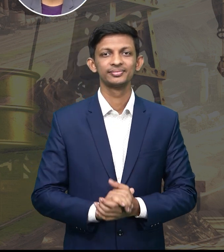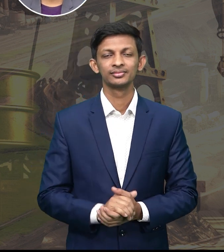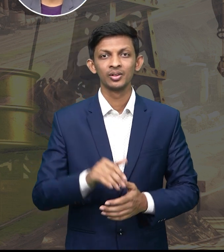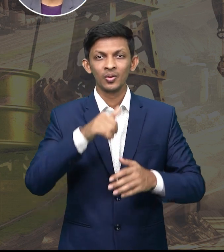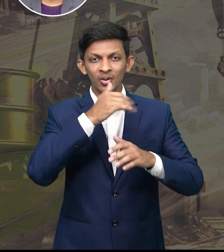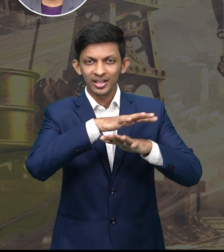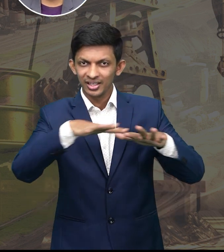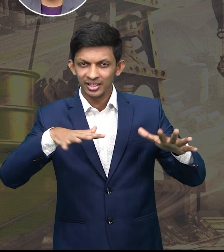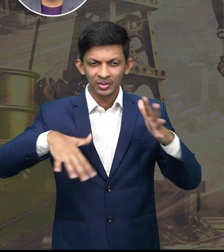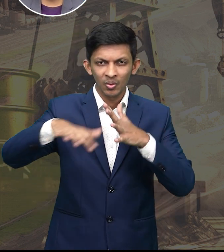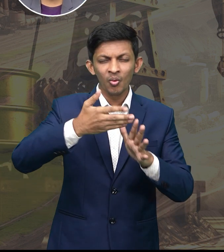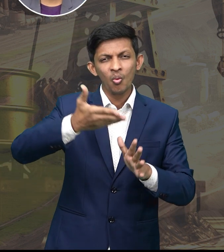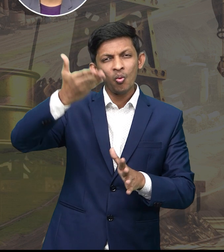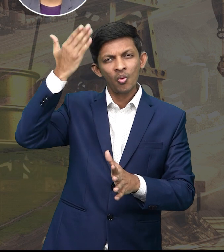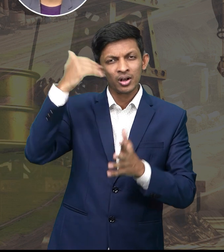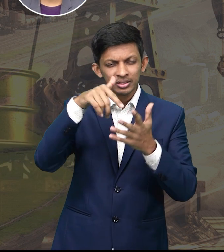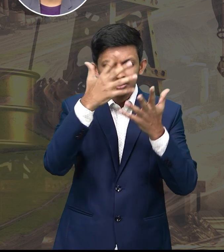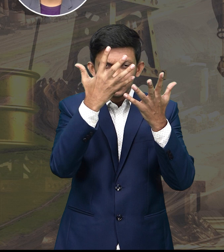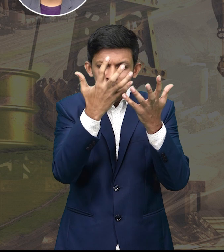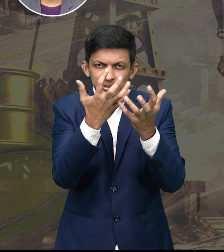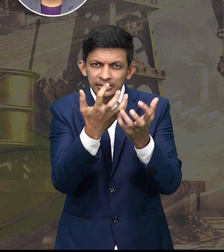Keywords: fossil fuels,